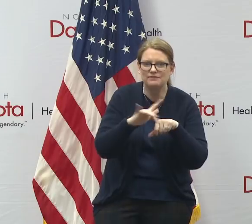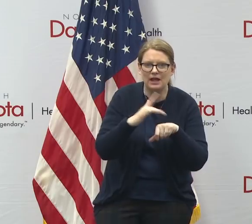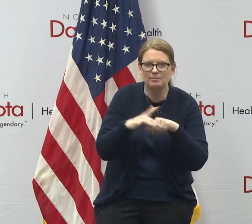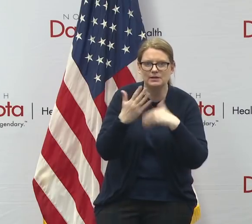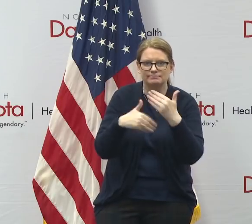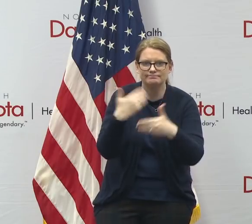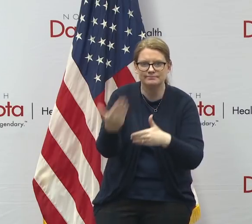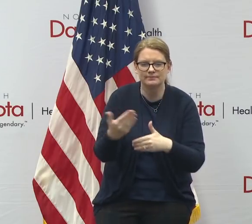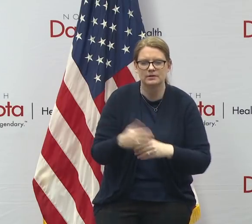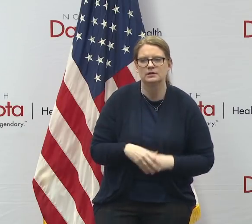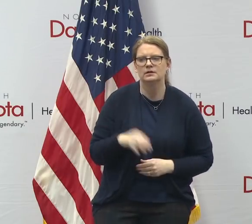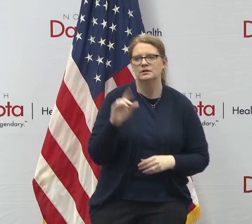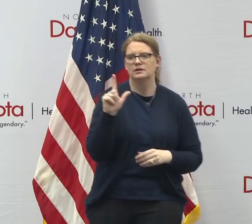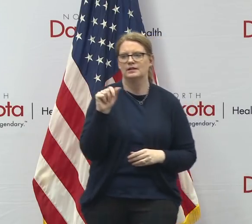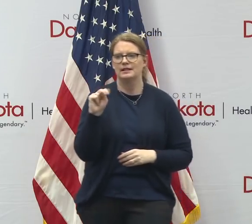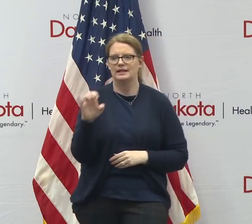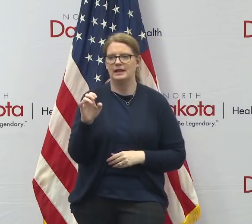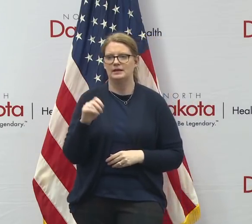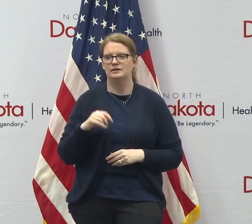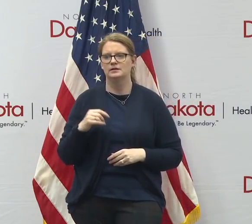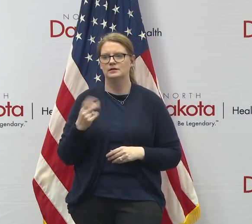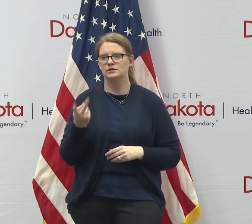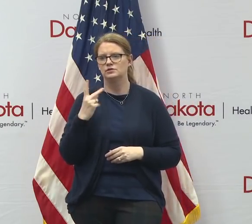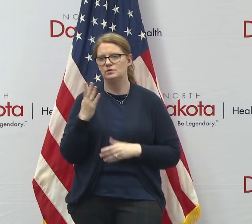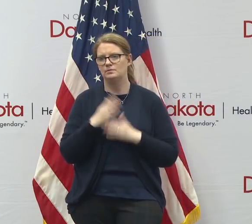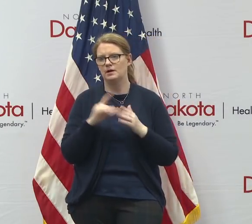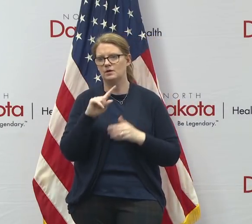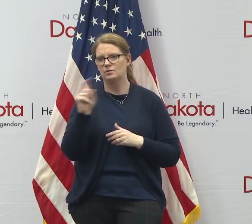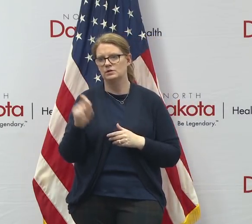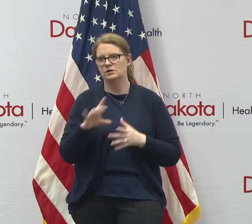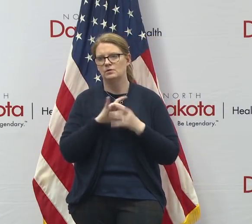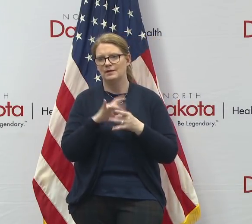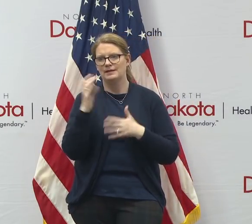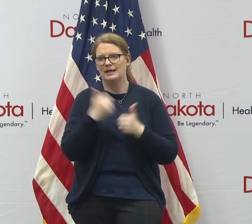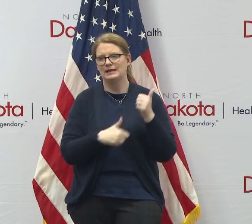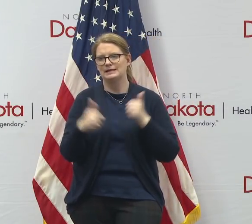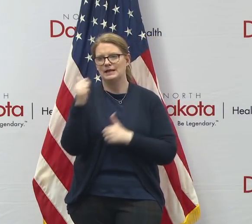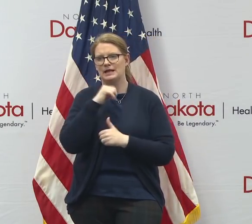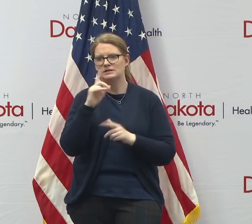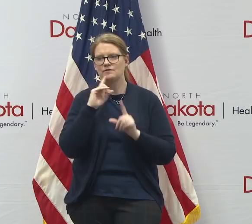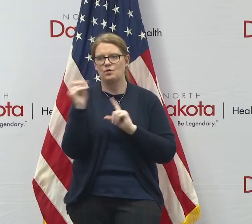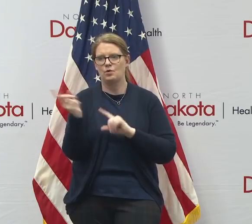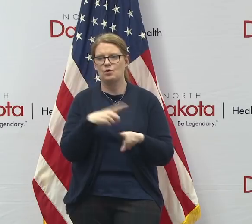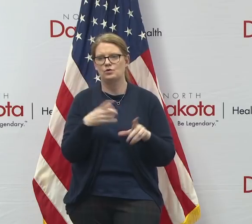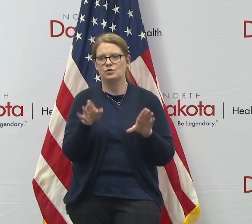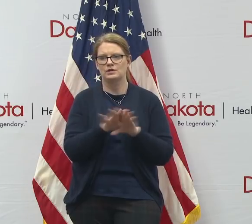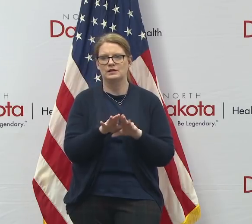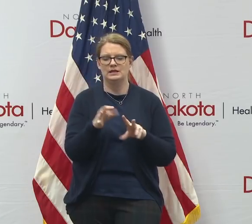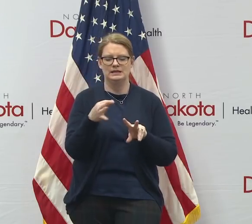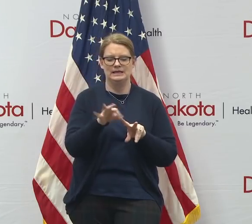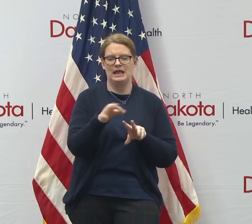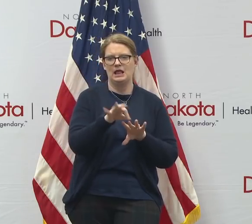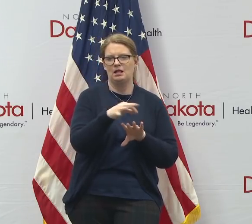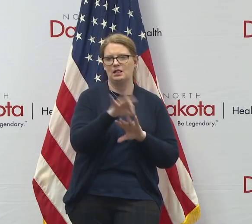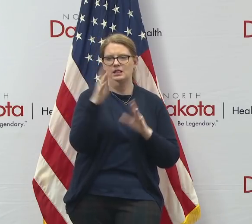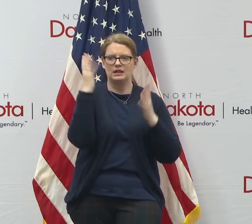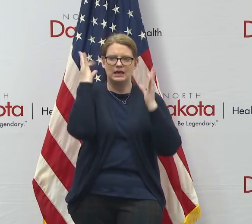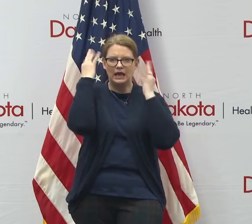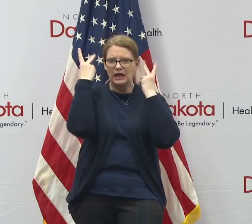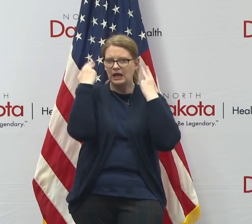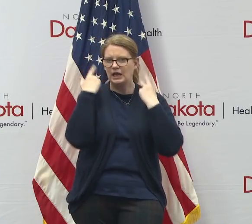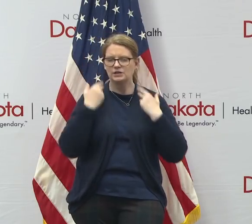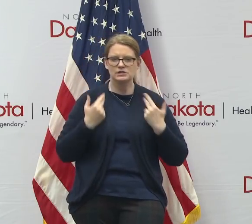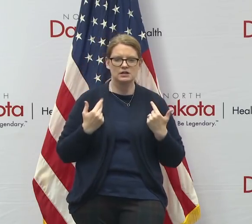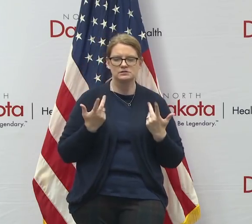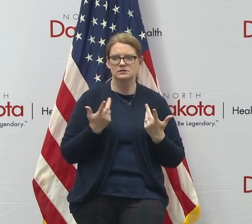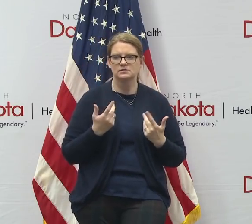Lane? Kind of a two-part question in reference to the executive order about closing down nail salons and hair salons and such. Is